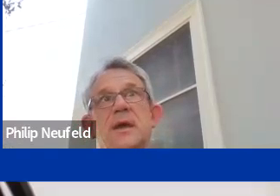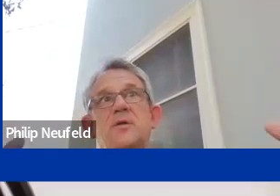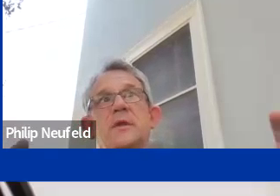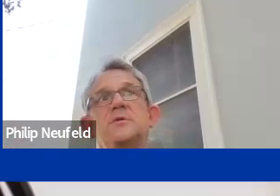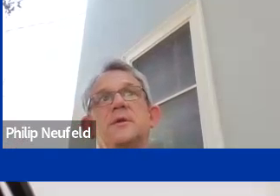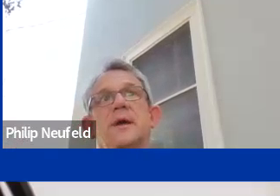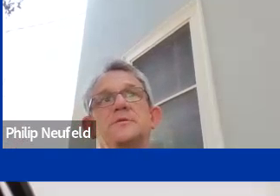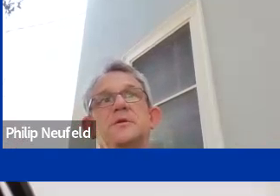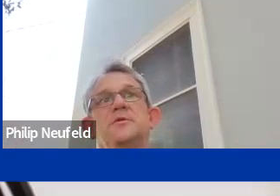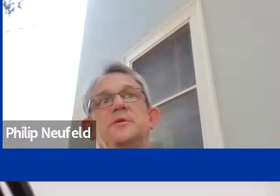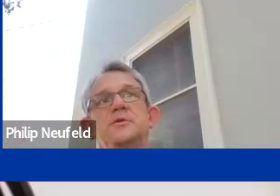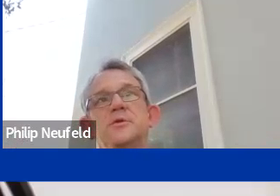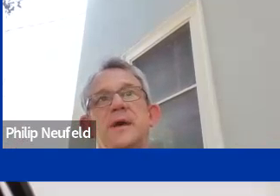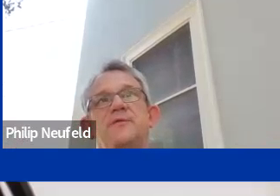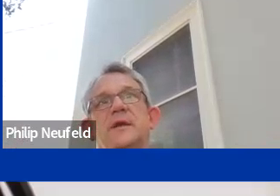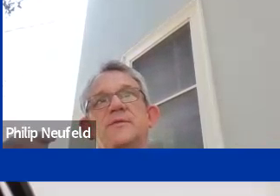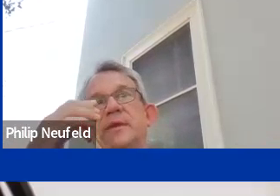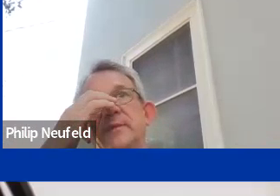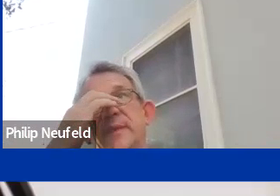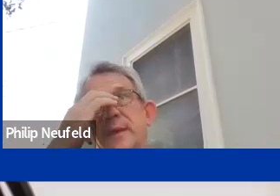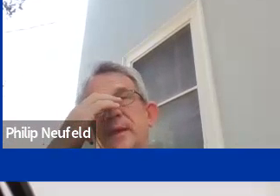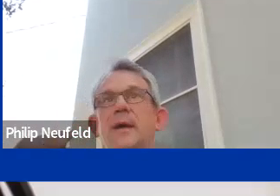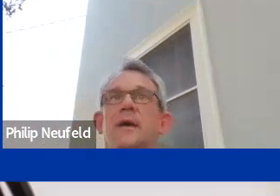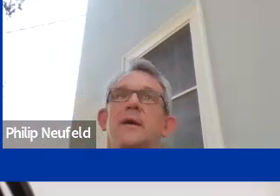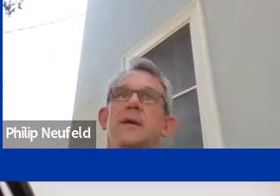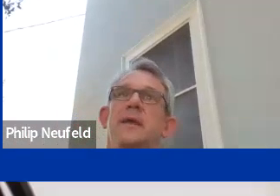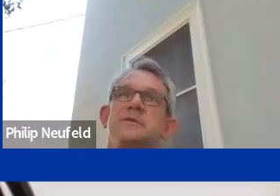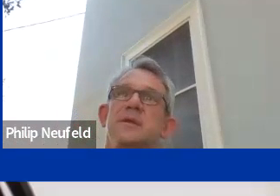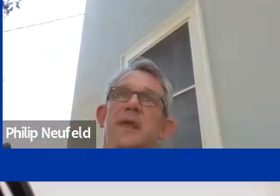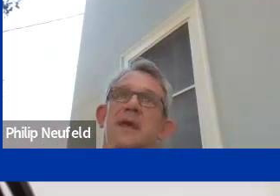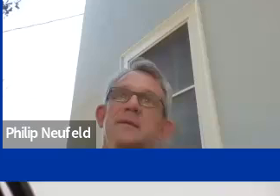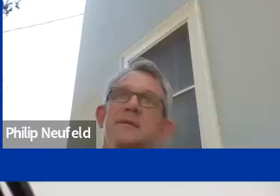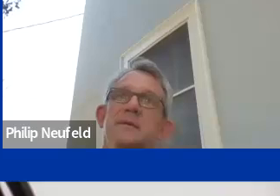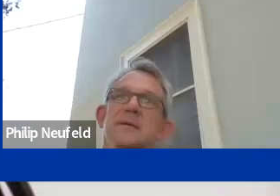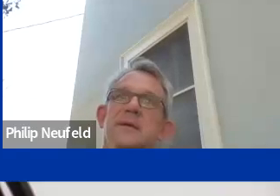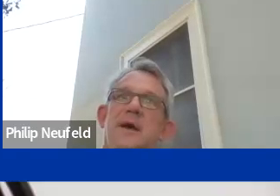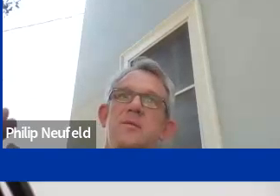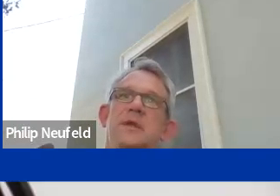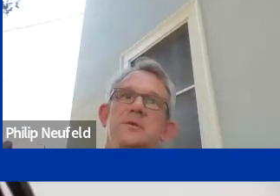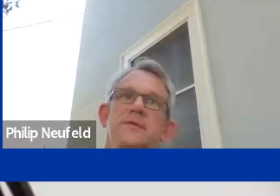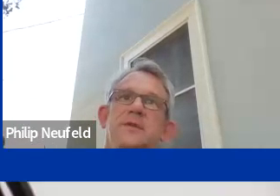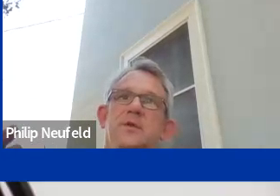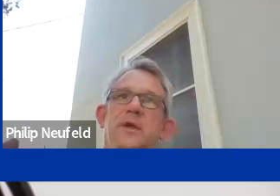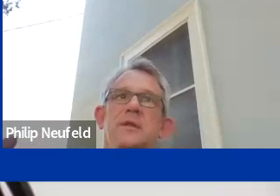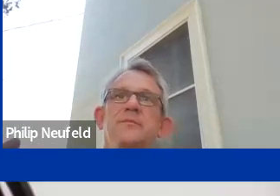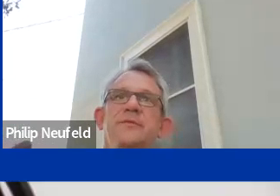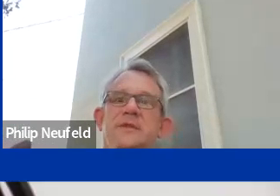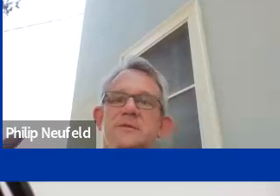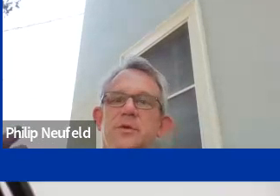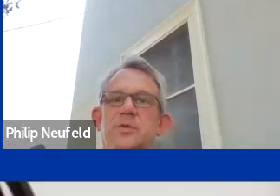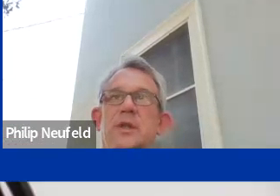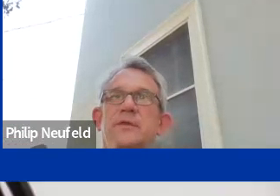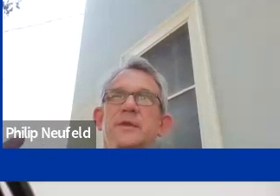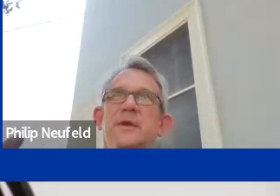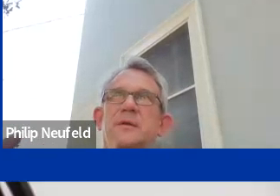navigators. How do we make sure they're upskilled to do that effectively? And how do we make sure they've got the curriculum